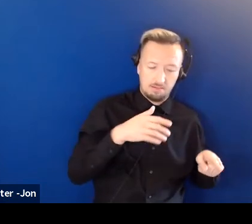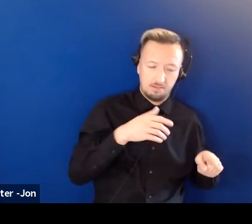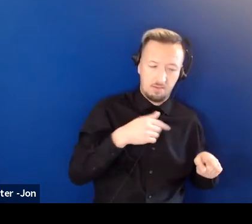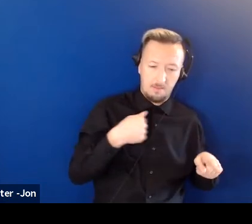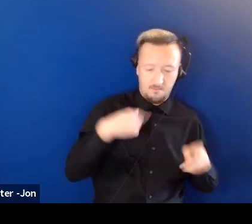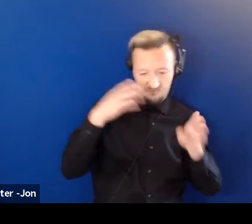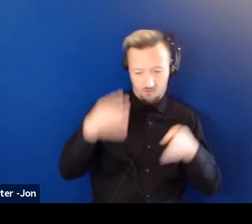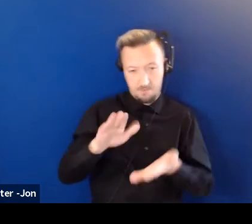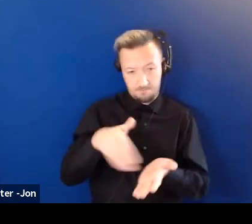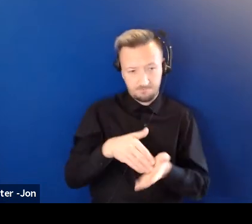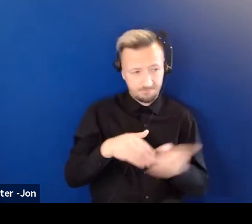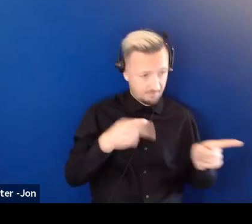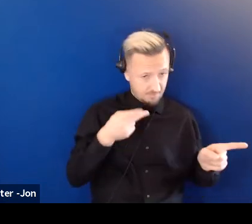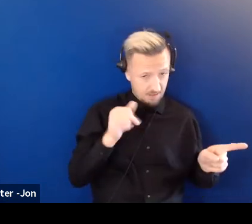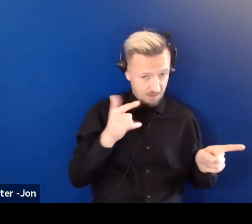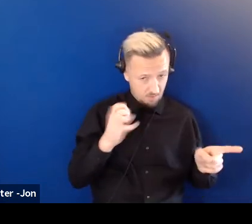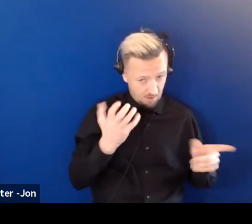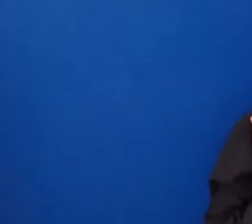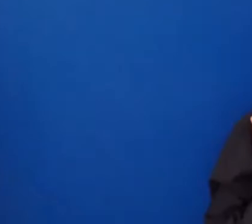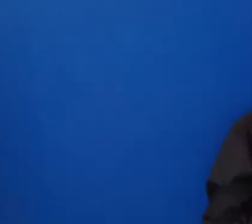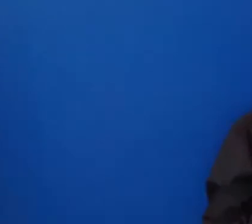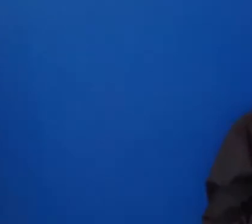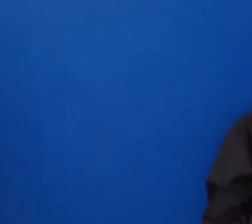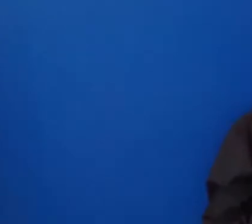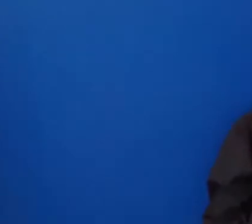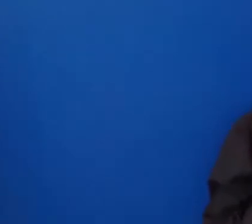Paige, did you have something to add to this slide?